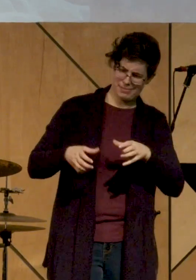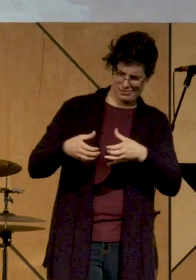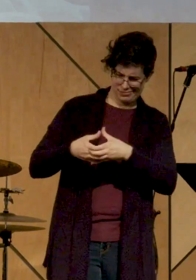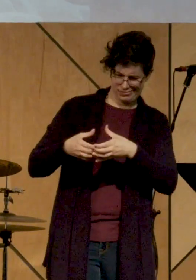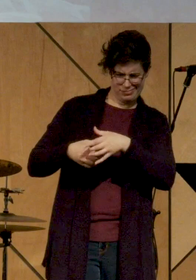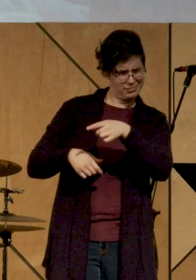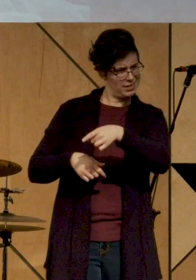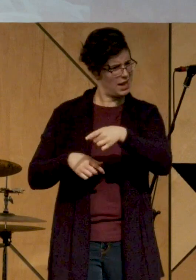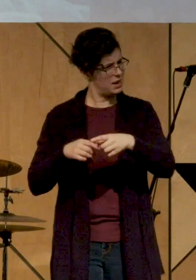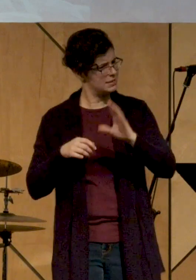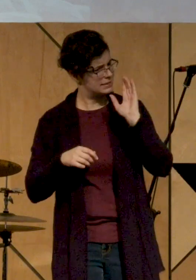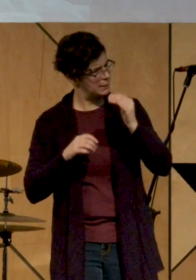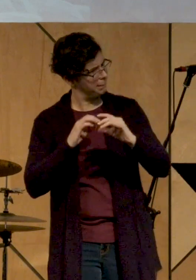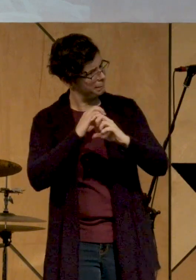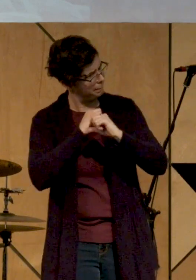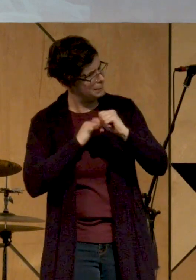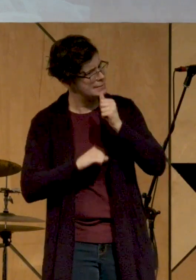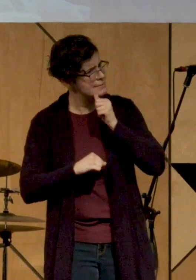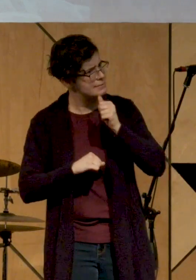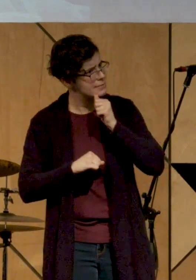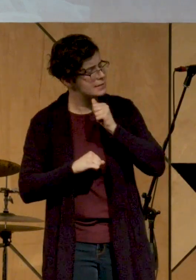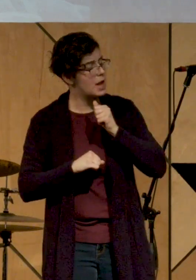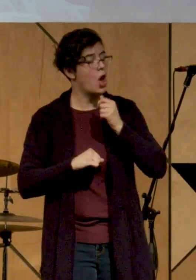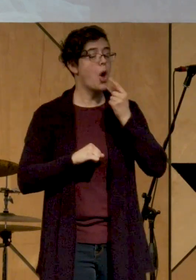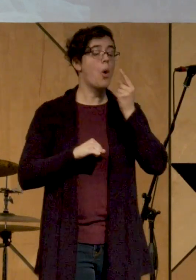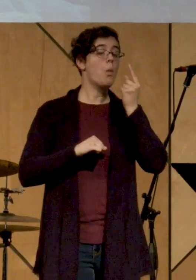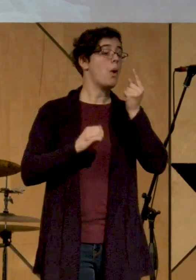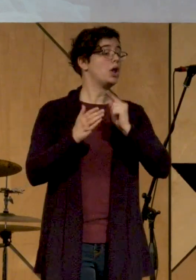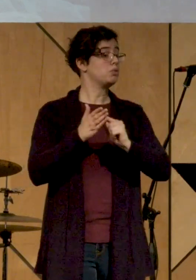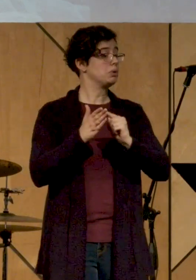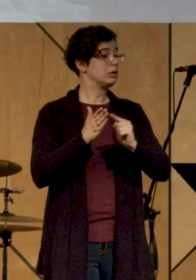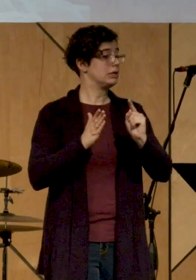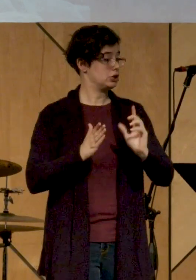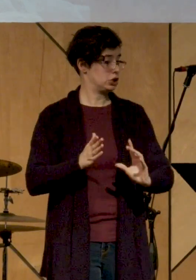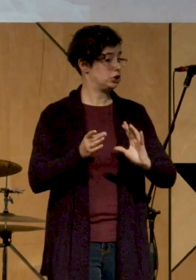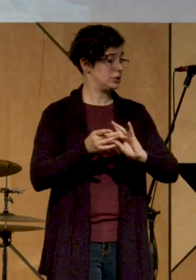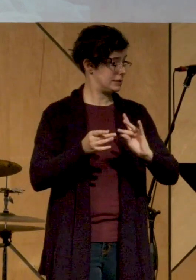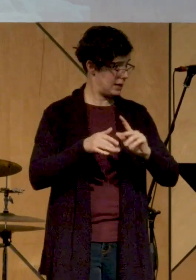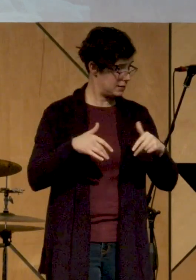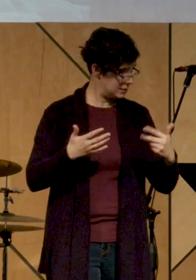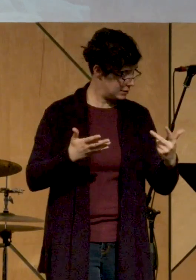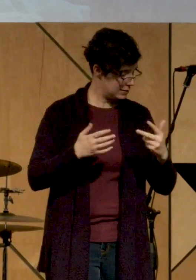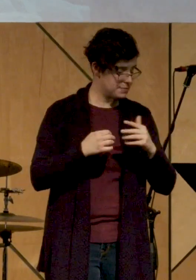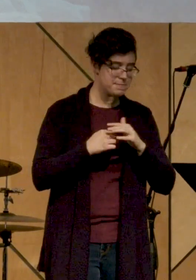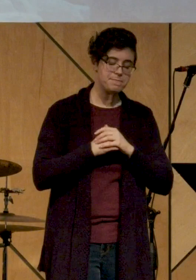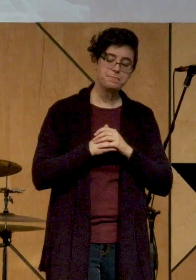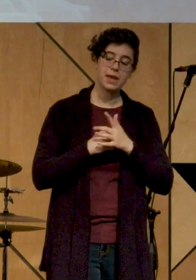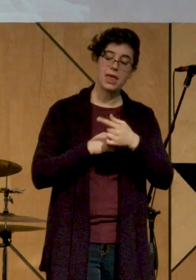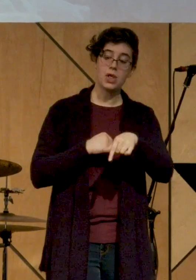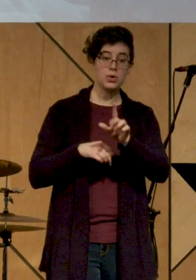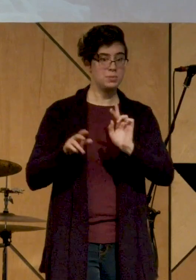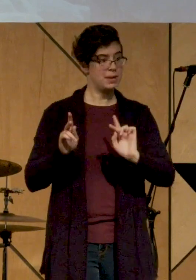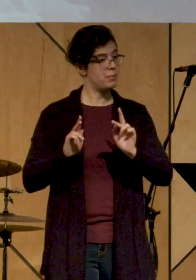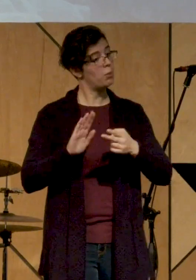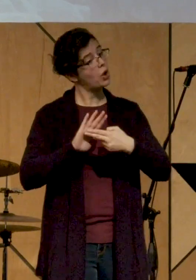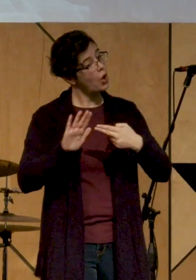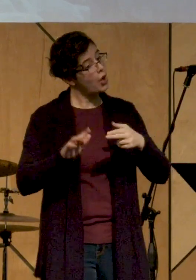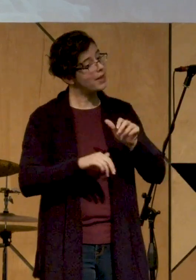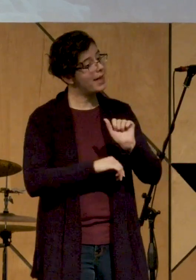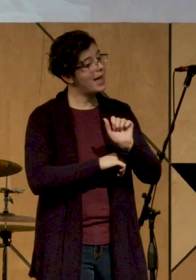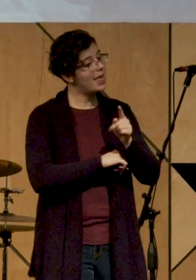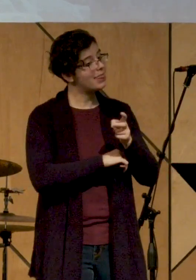in the church. They made accusations. One commentator said this. They were called